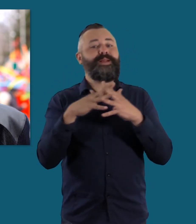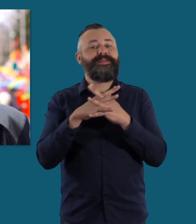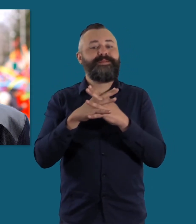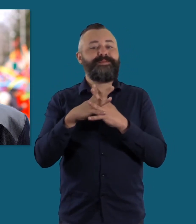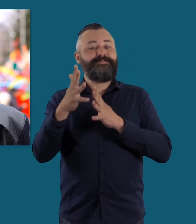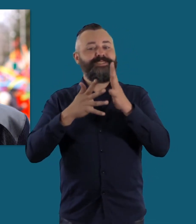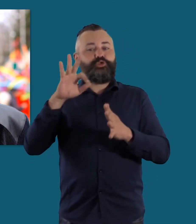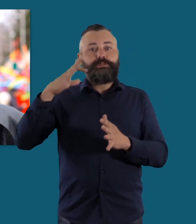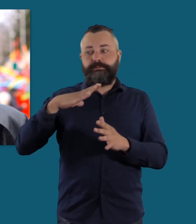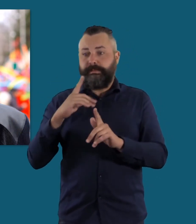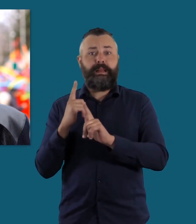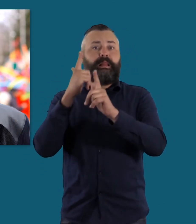thus avoiding the risk of being infected.